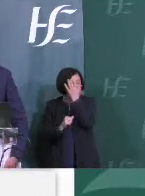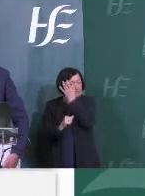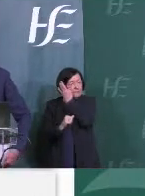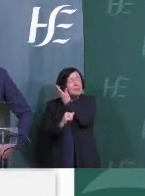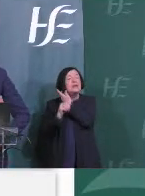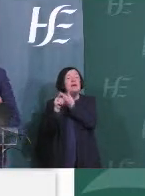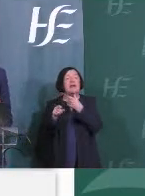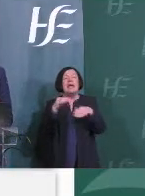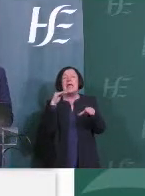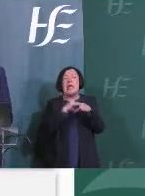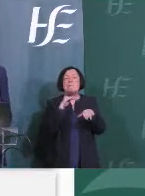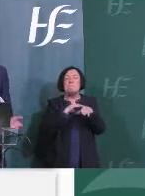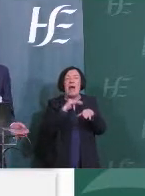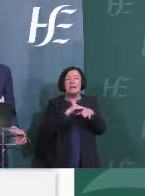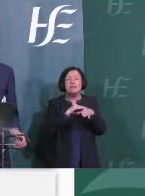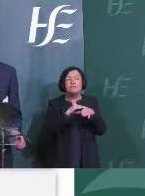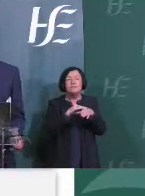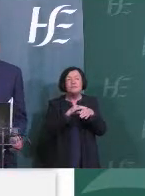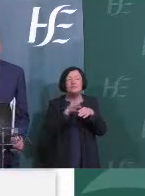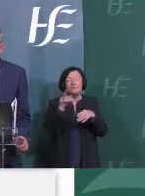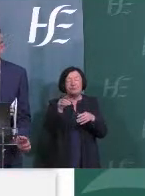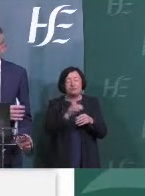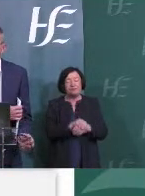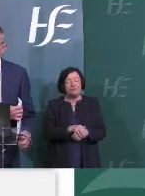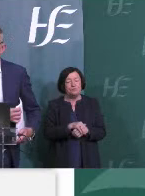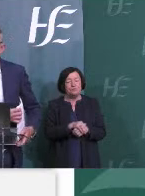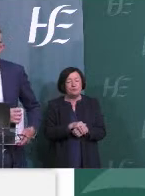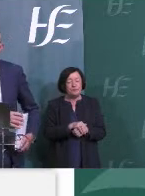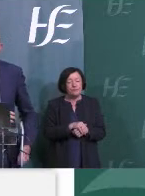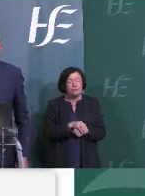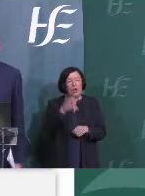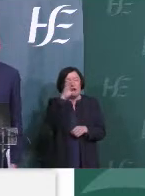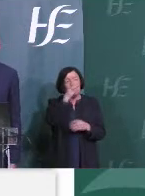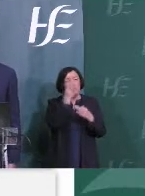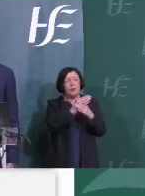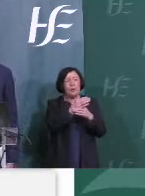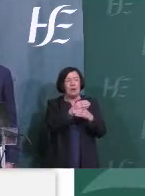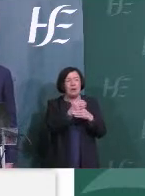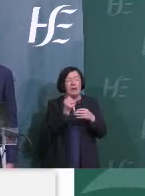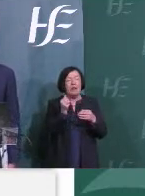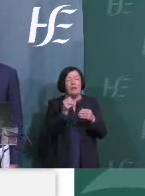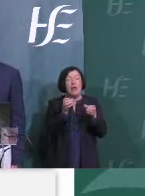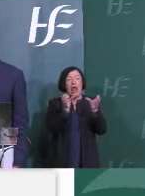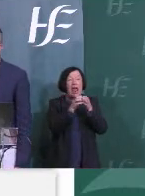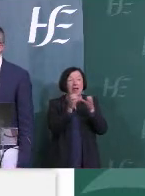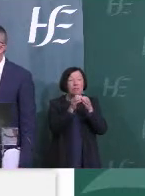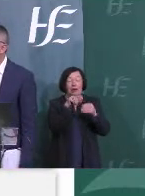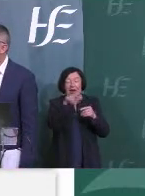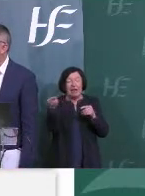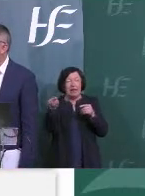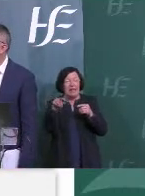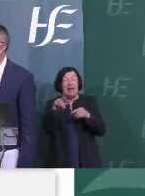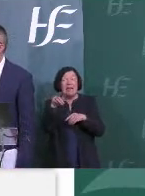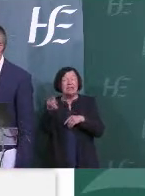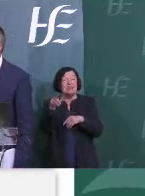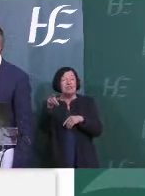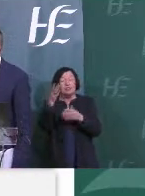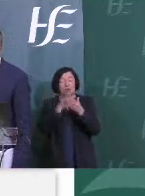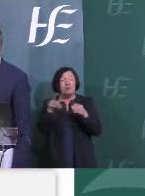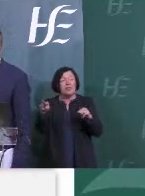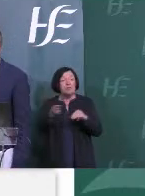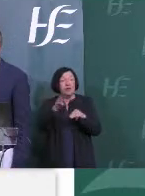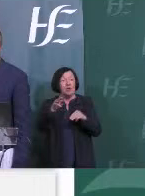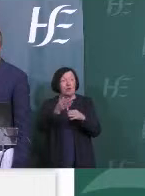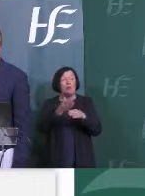So in terms of impact, ITU, this is just looking between April the 1st and July the 29th. It's not steady state. Some of these people